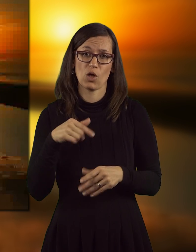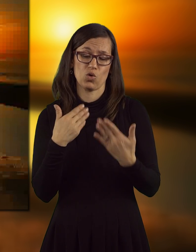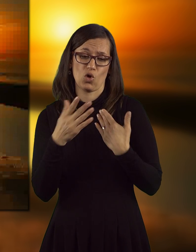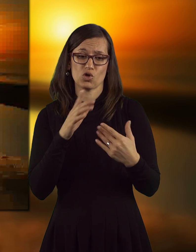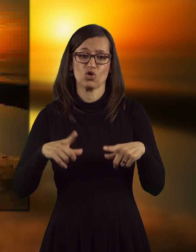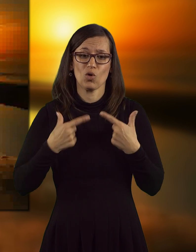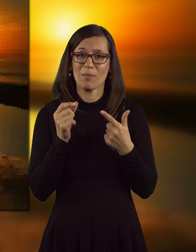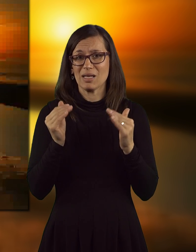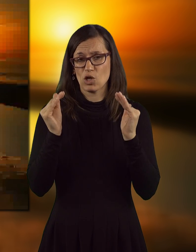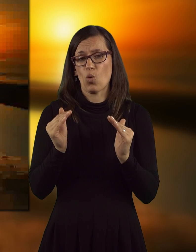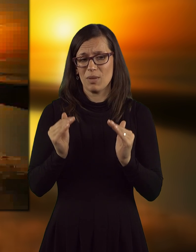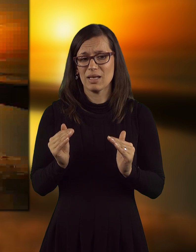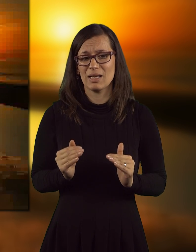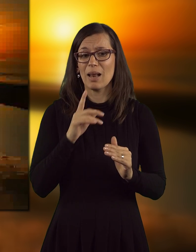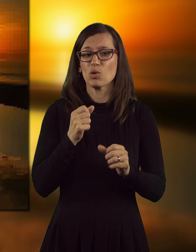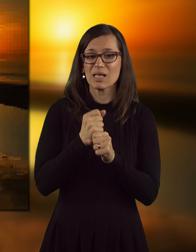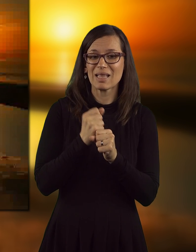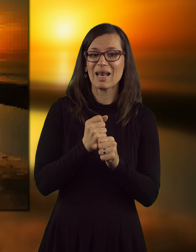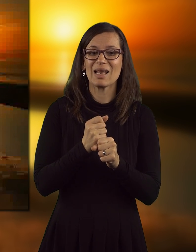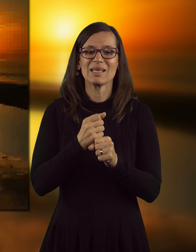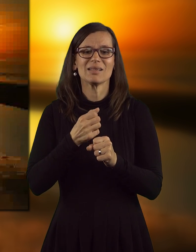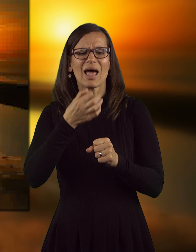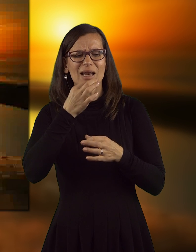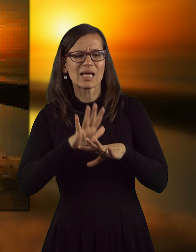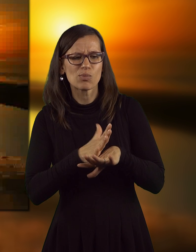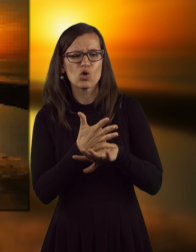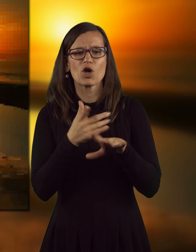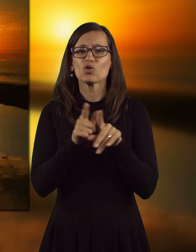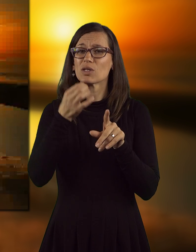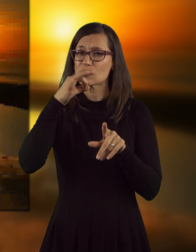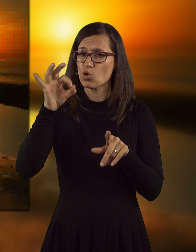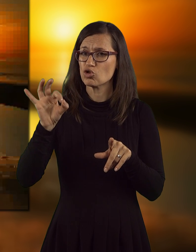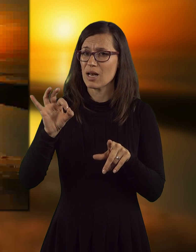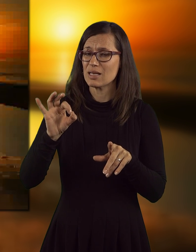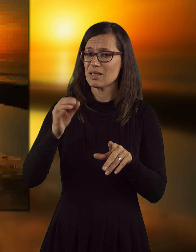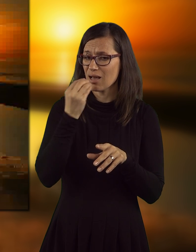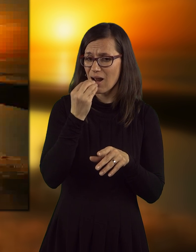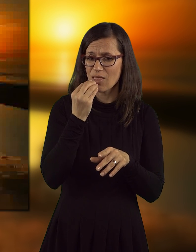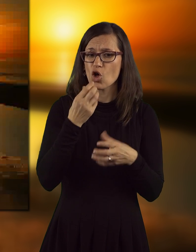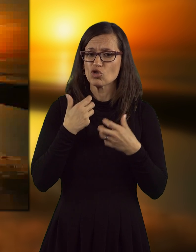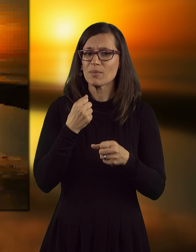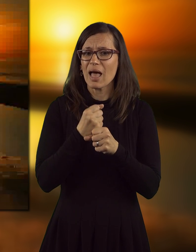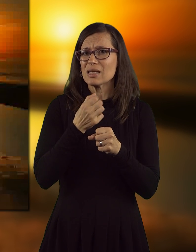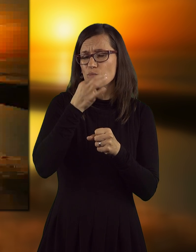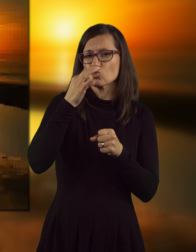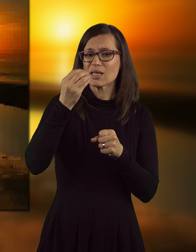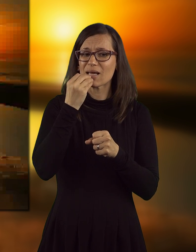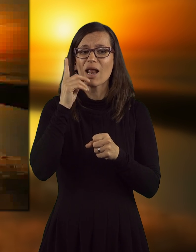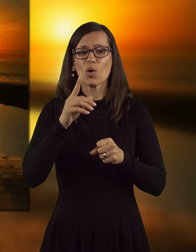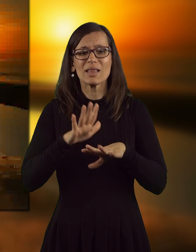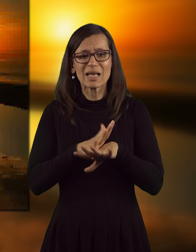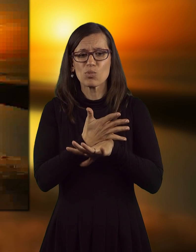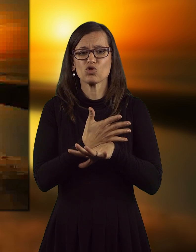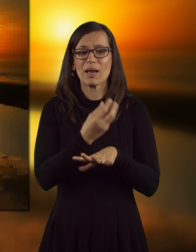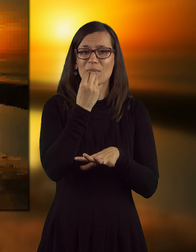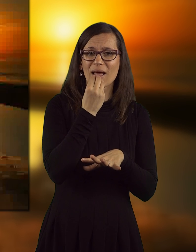an attitudinal adjustment? Will you work on your mood as much as you work on your food? I want you to work on your food and your mood. I want you